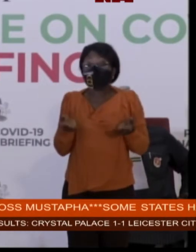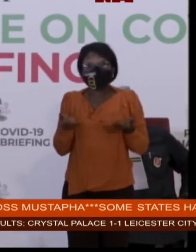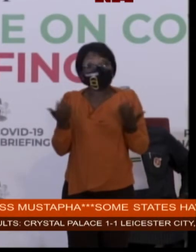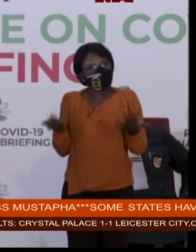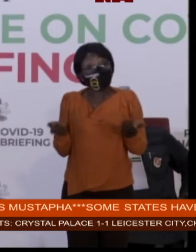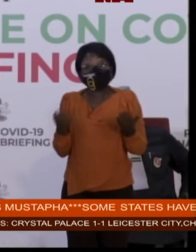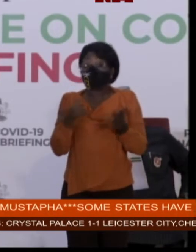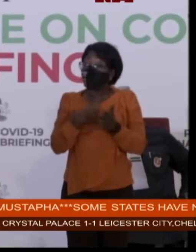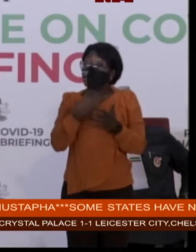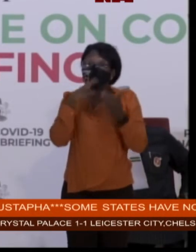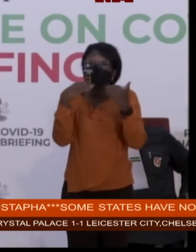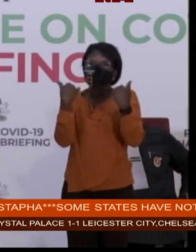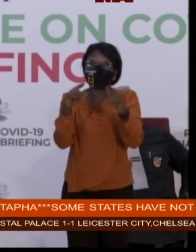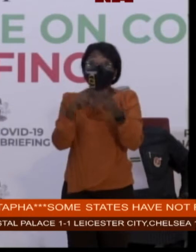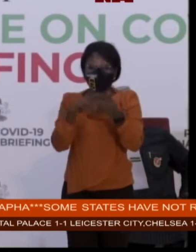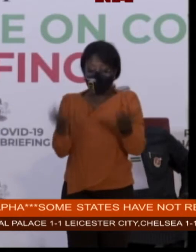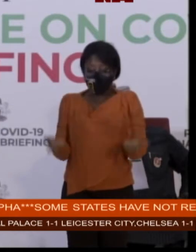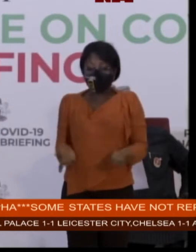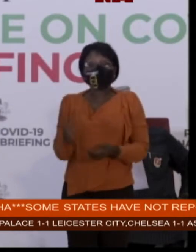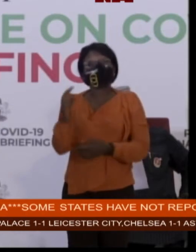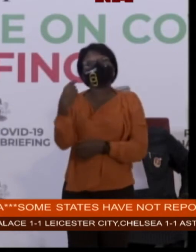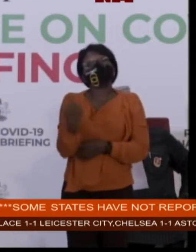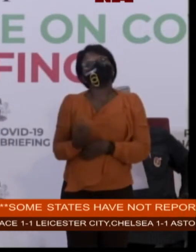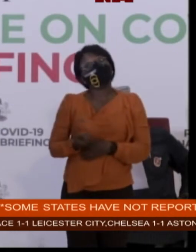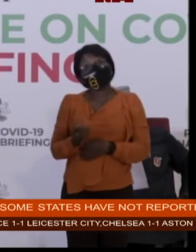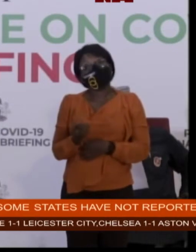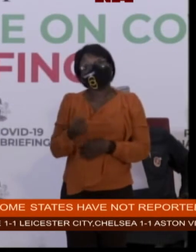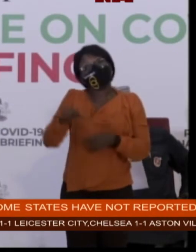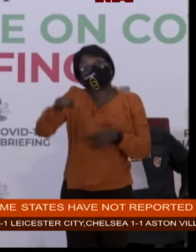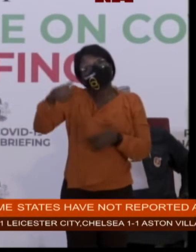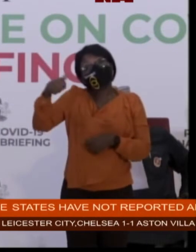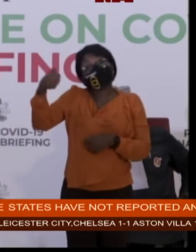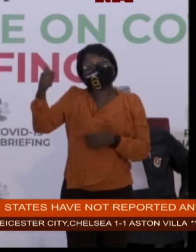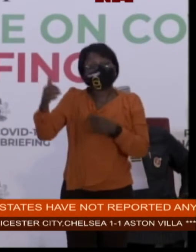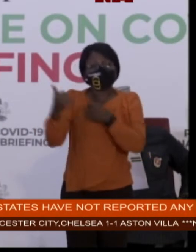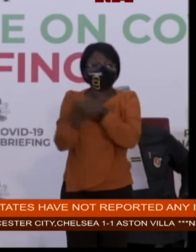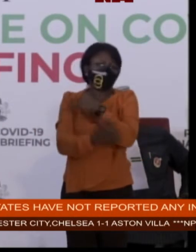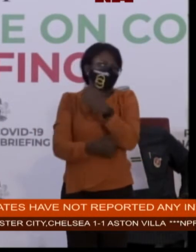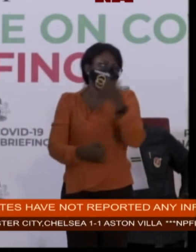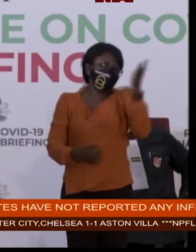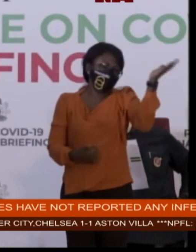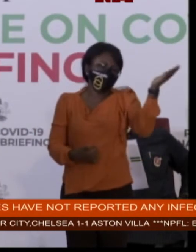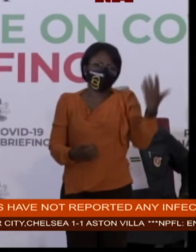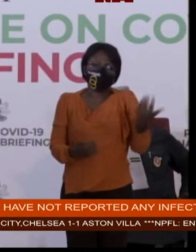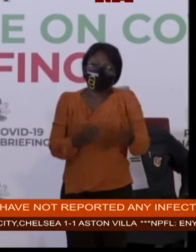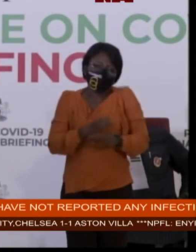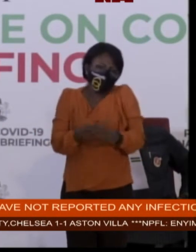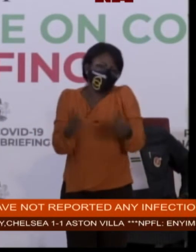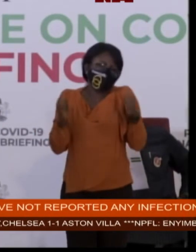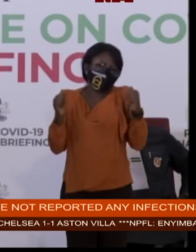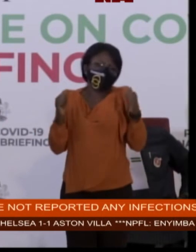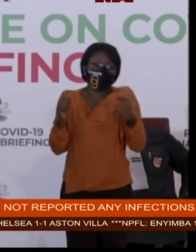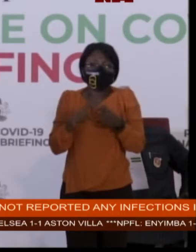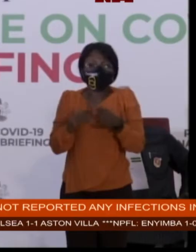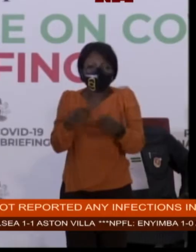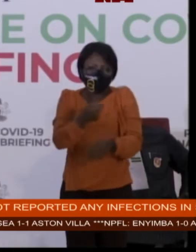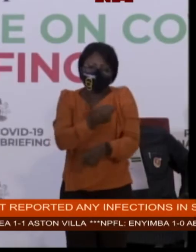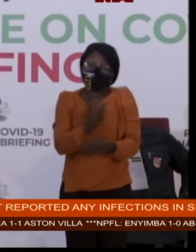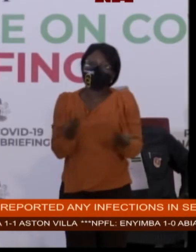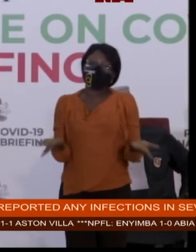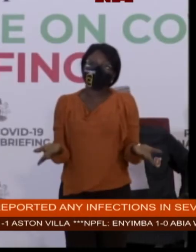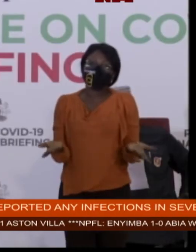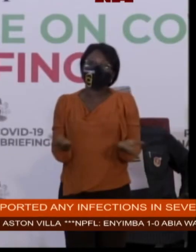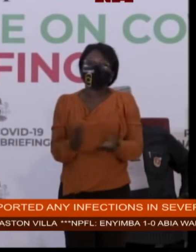it's not limited to here in Nigeria or in Africa, even over there. This issue of